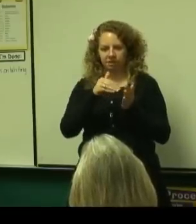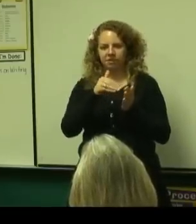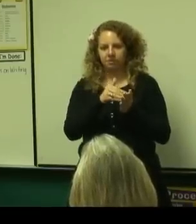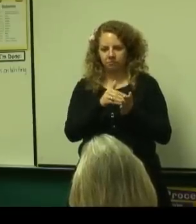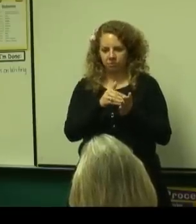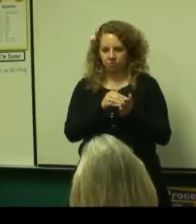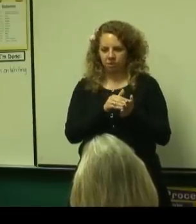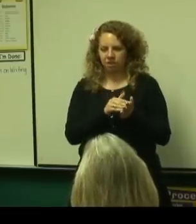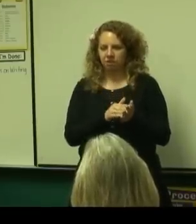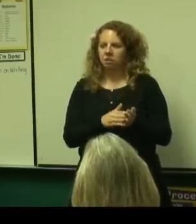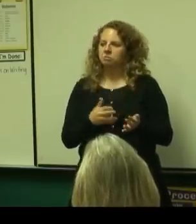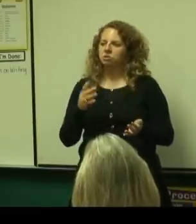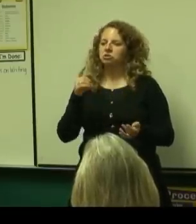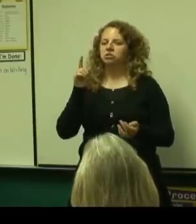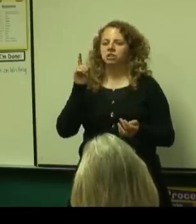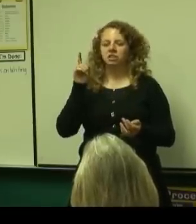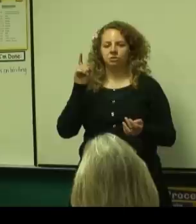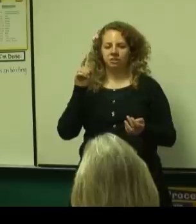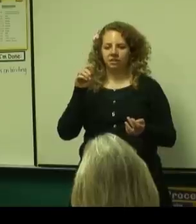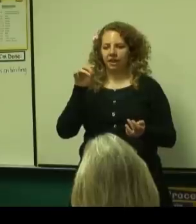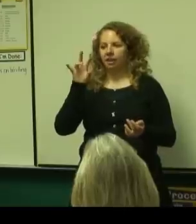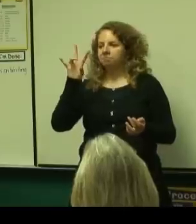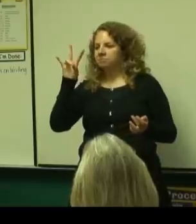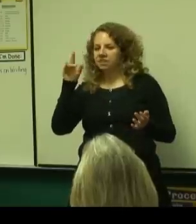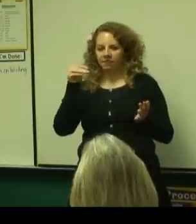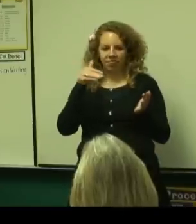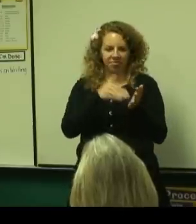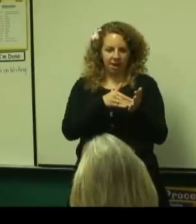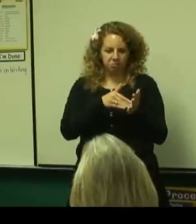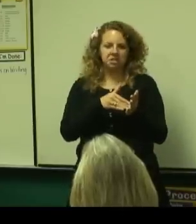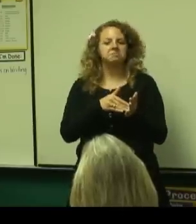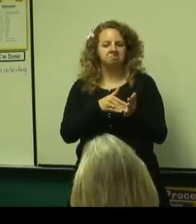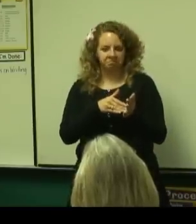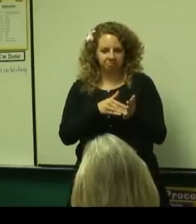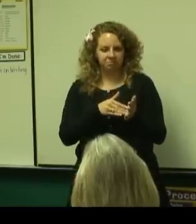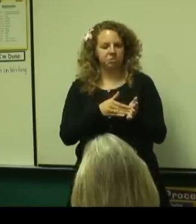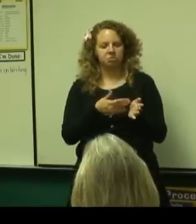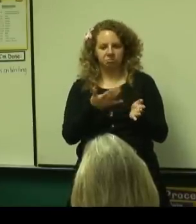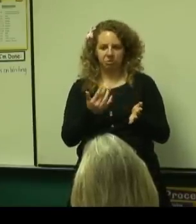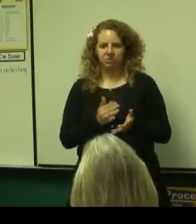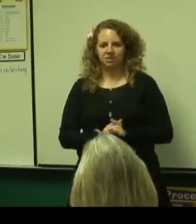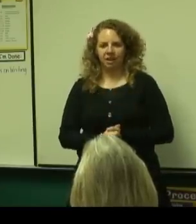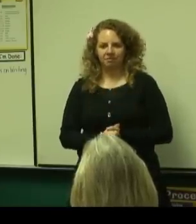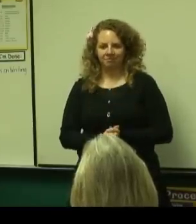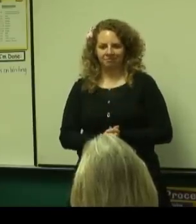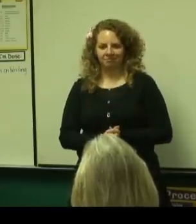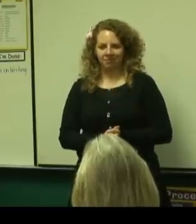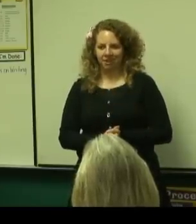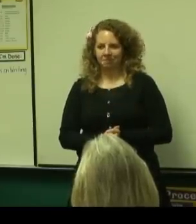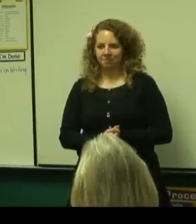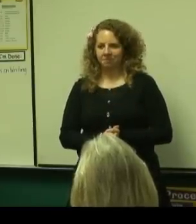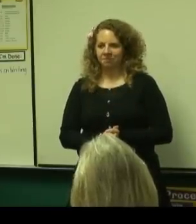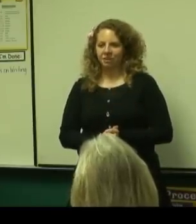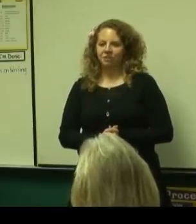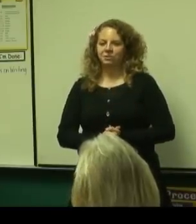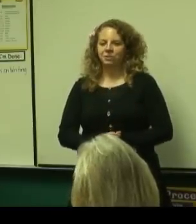clarify. So million. Usually you'll see like 7,000. So you can see that. Okay.